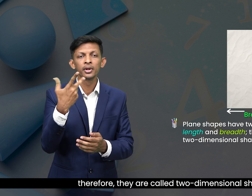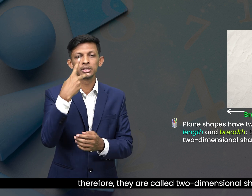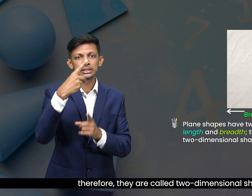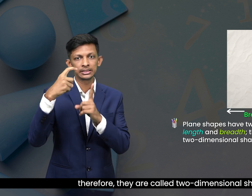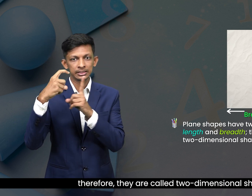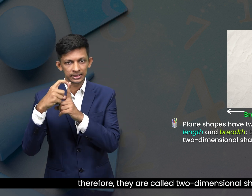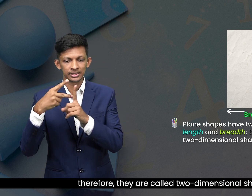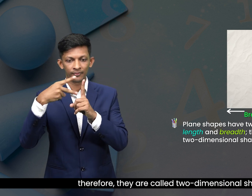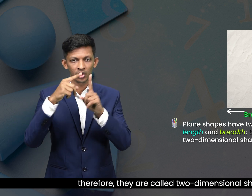called two-dimensional shapes.